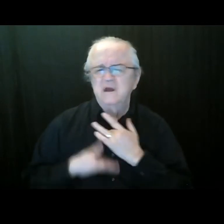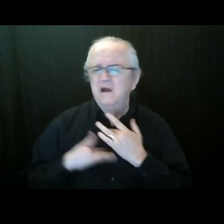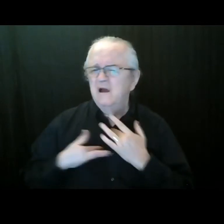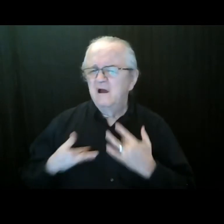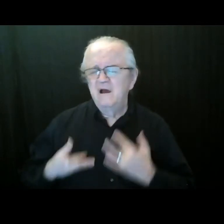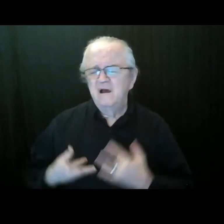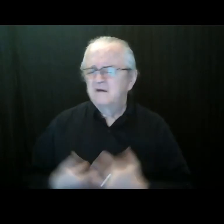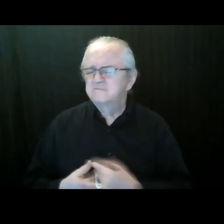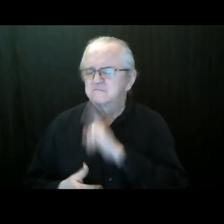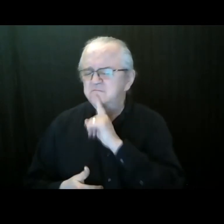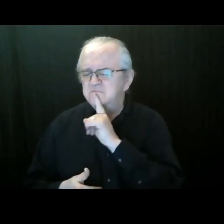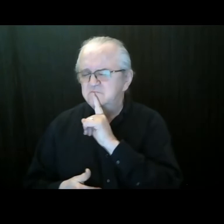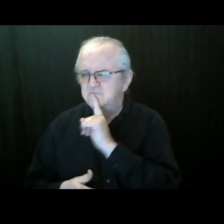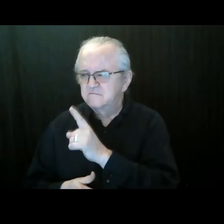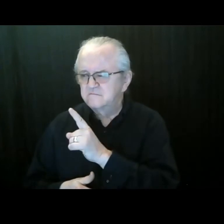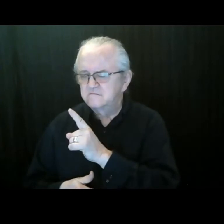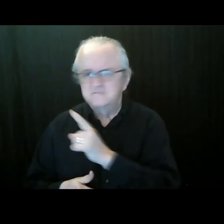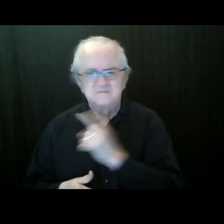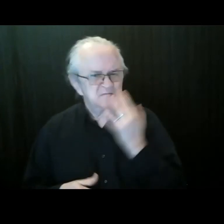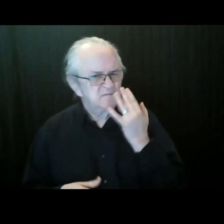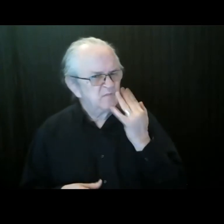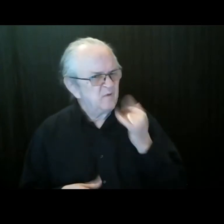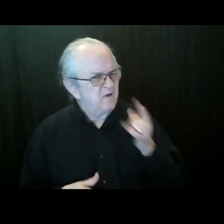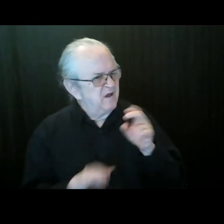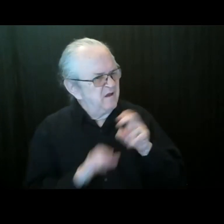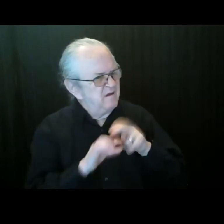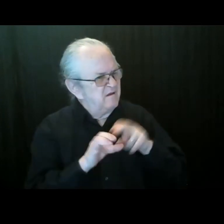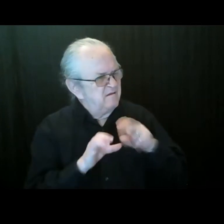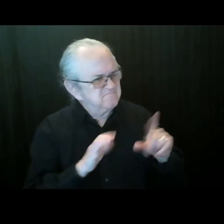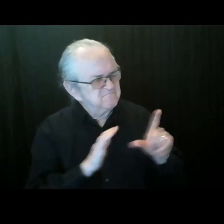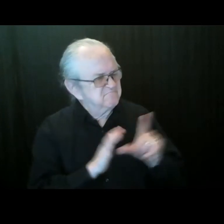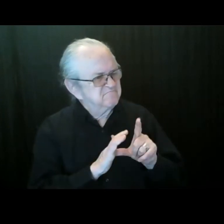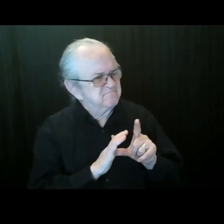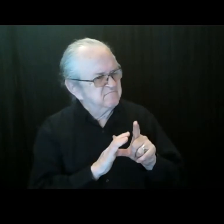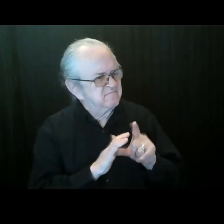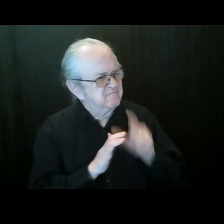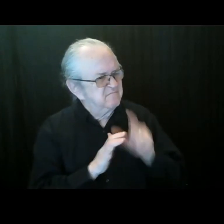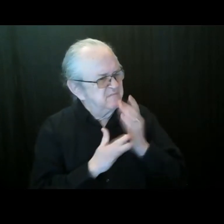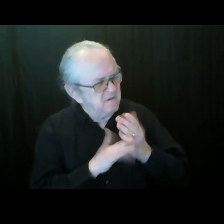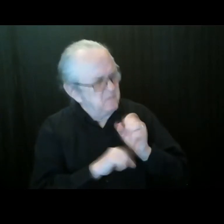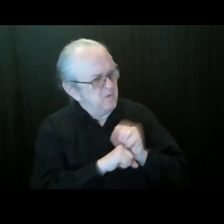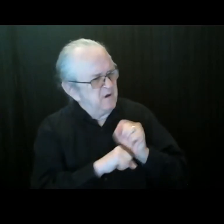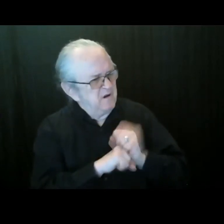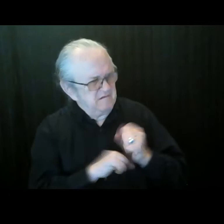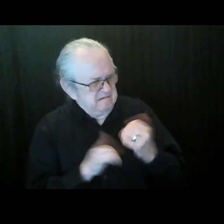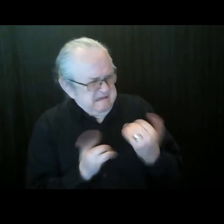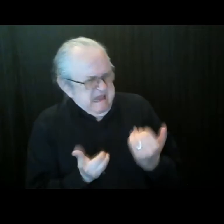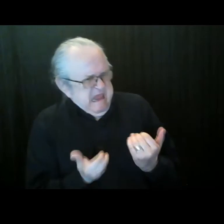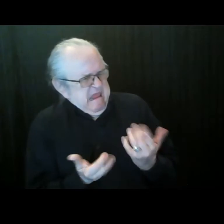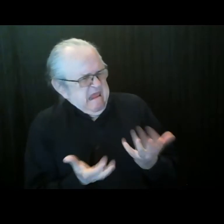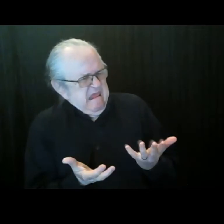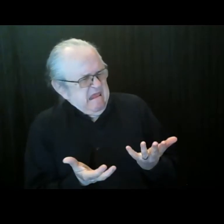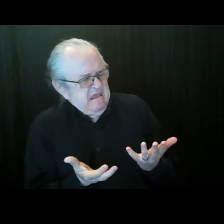sure. Well, why are you leaving so suddenly? Michael said. And why now? Oh,